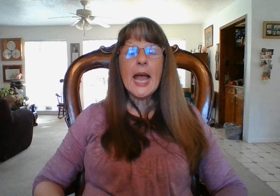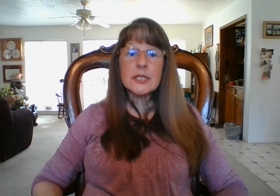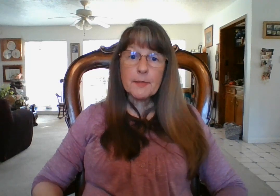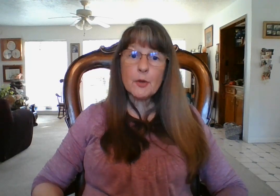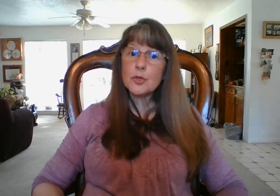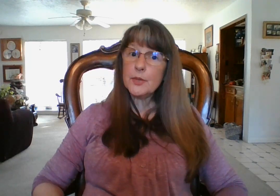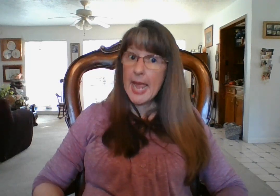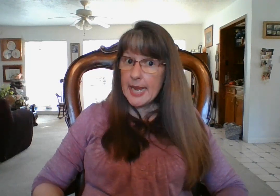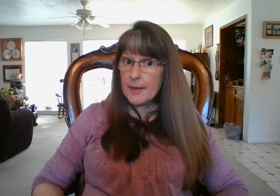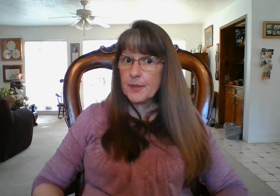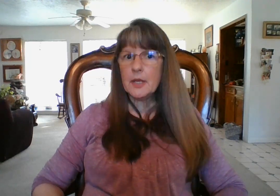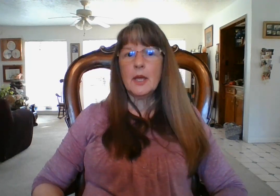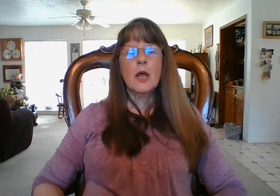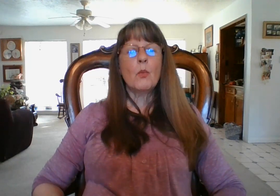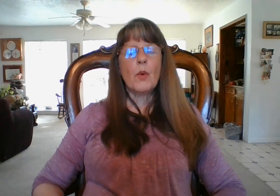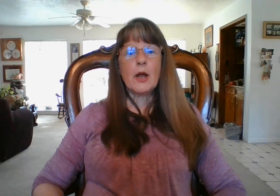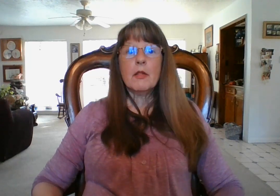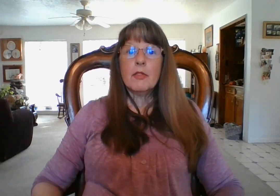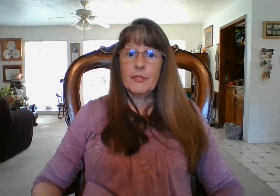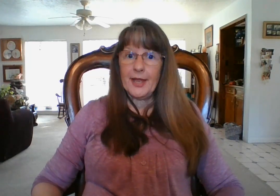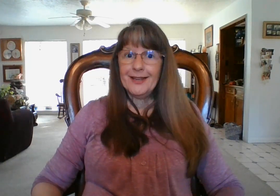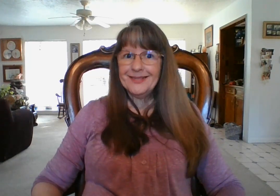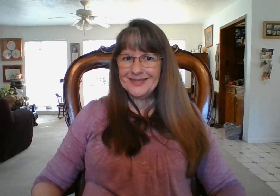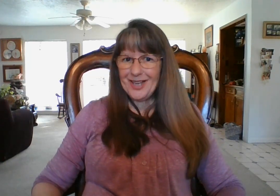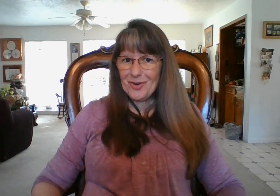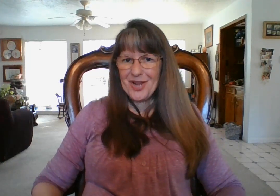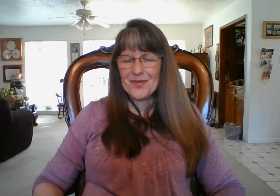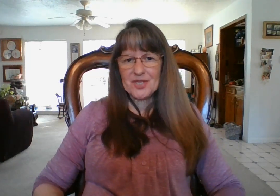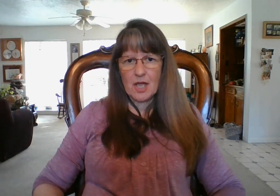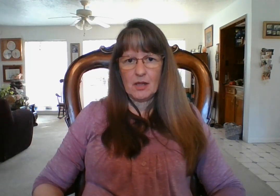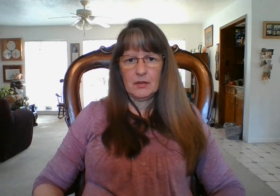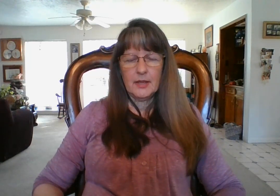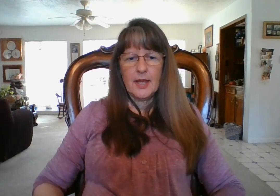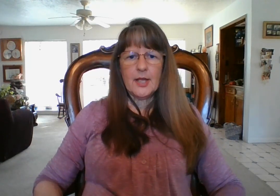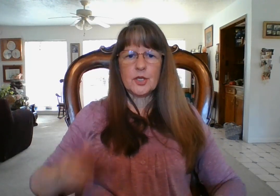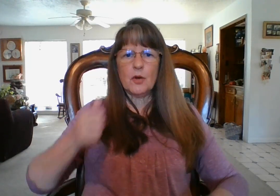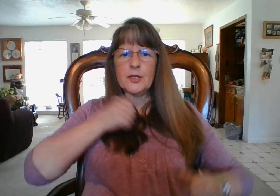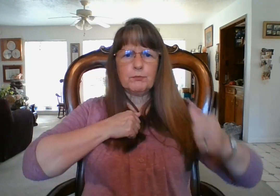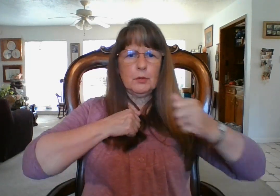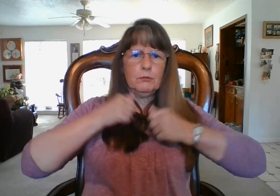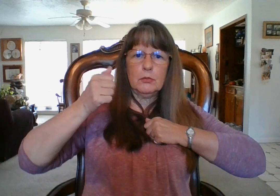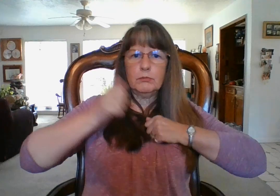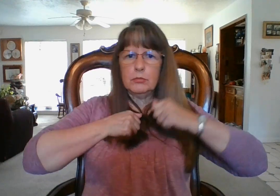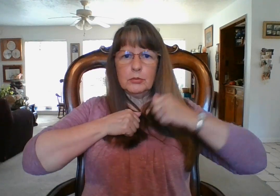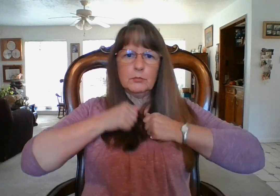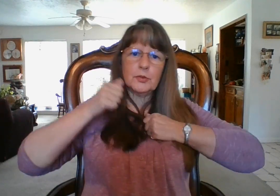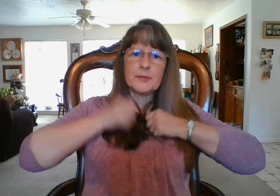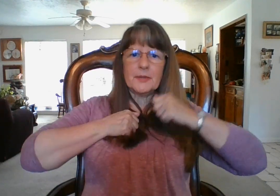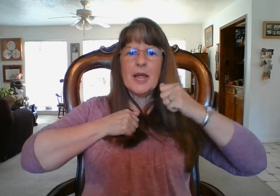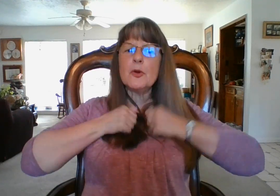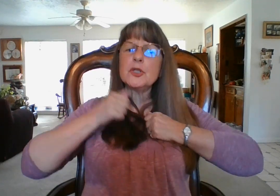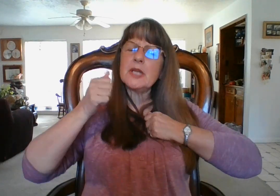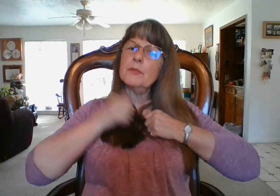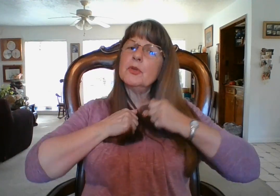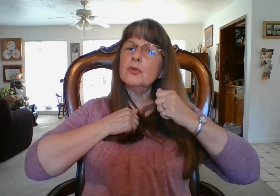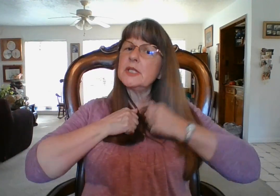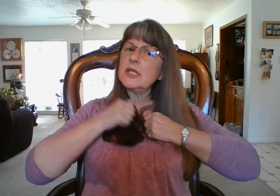as opposed to an ape, where they don't have a tail. And so it's boom, boom, boom. And most of the time you see this